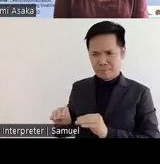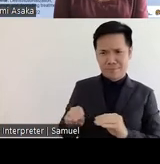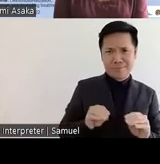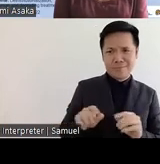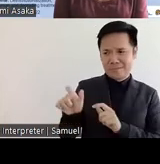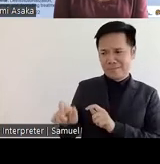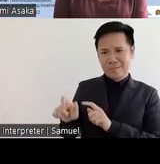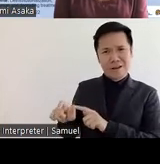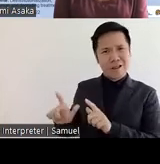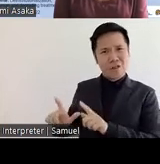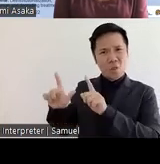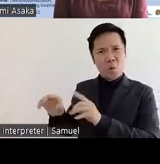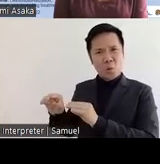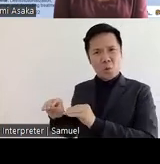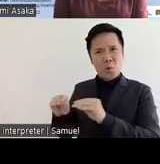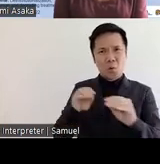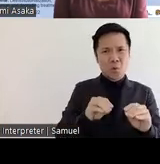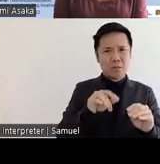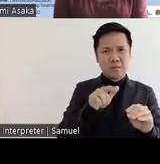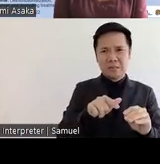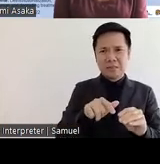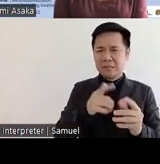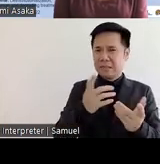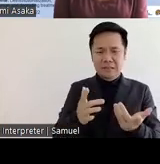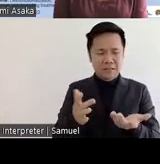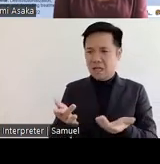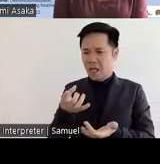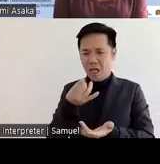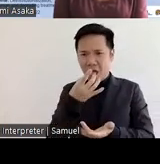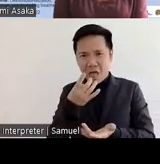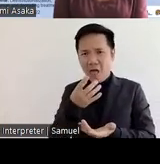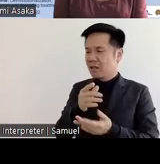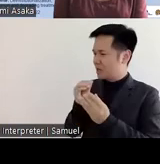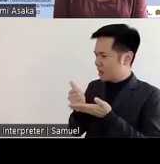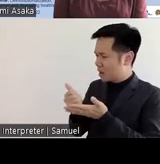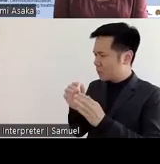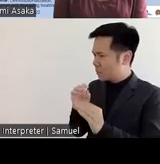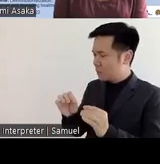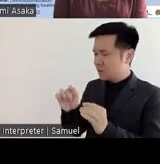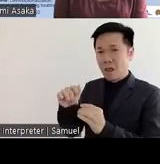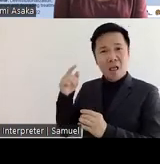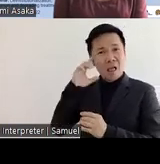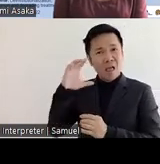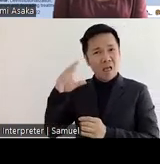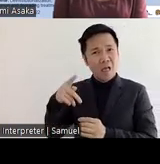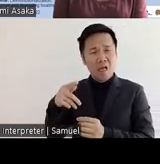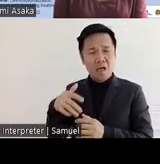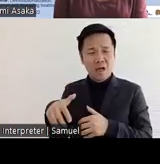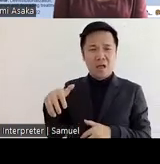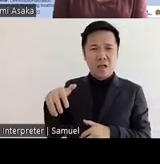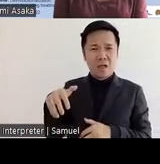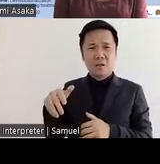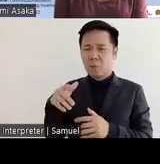center of Tokyo, the treatment could become even worse. A few residents with cerebral palsy, including two siblings,